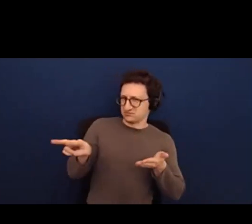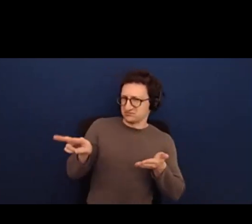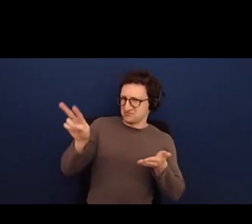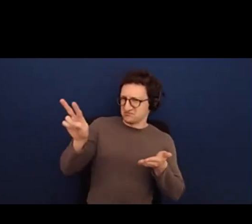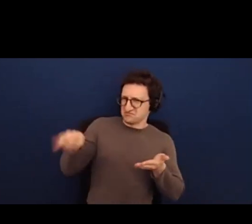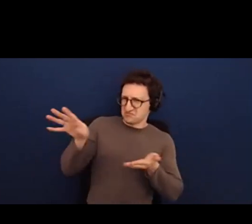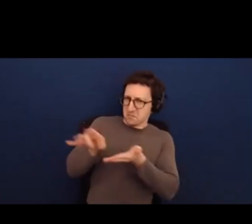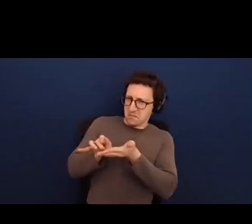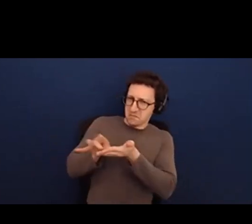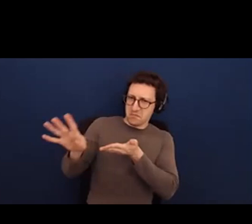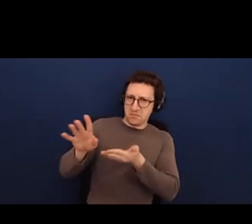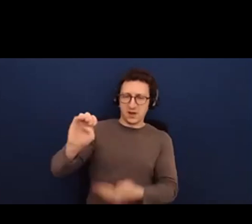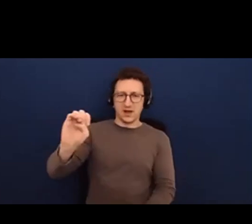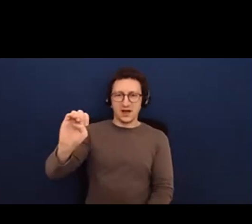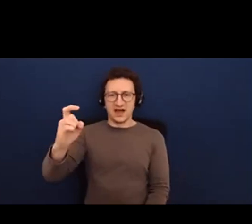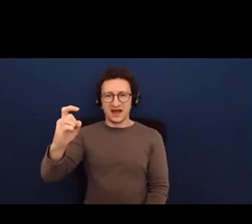And